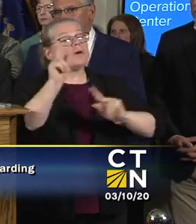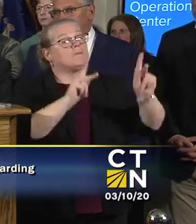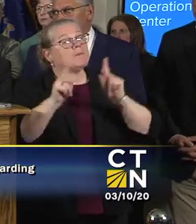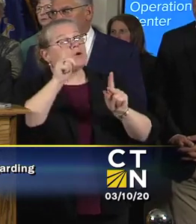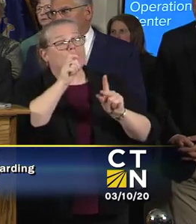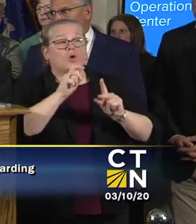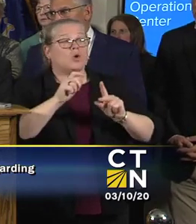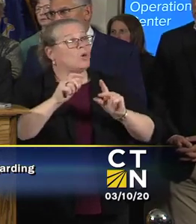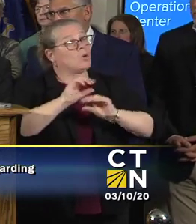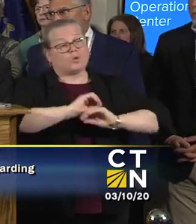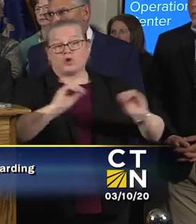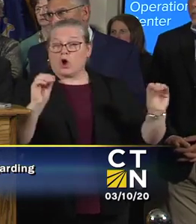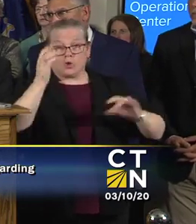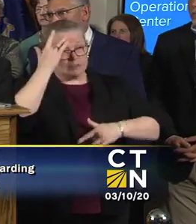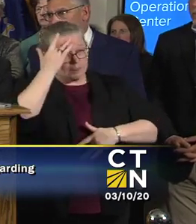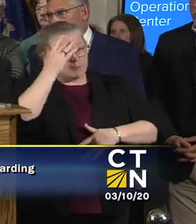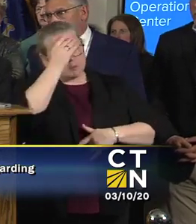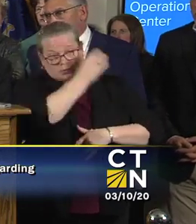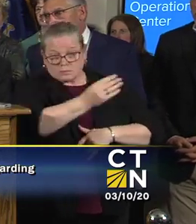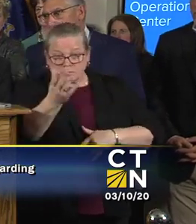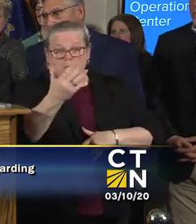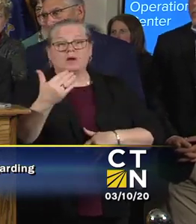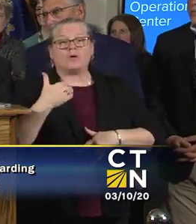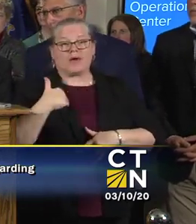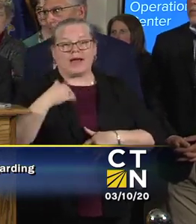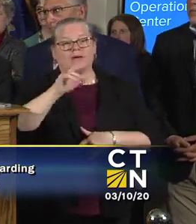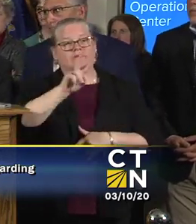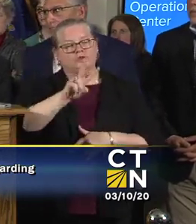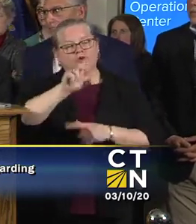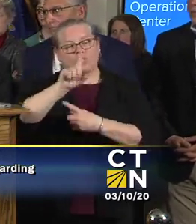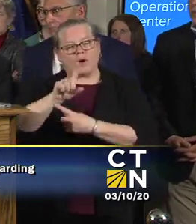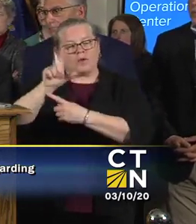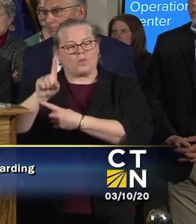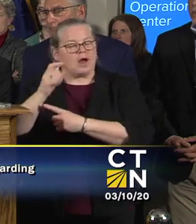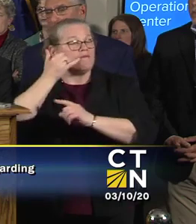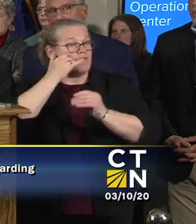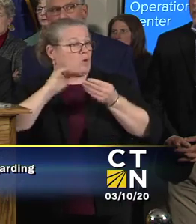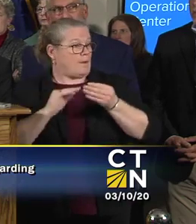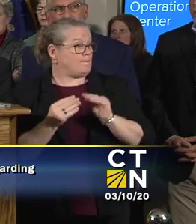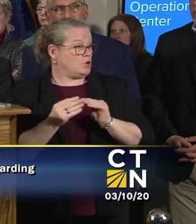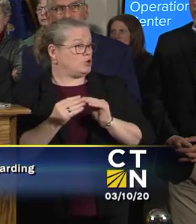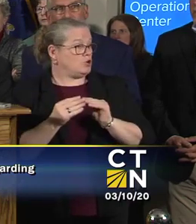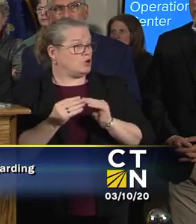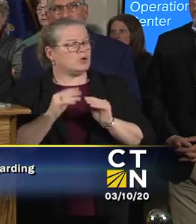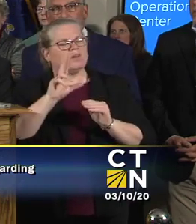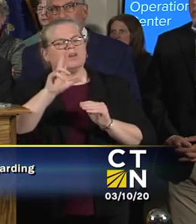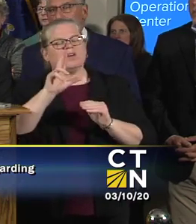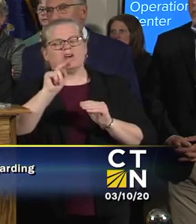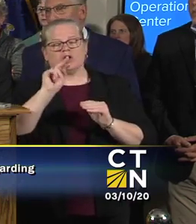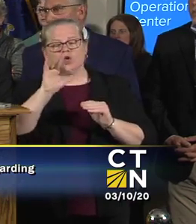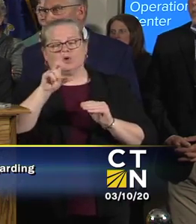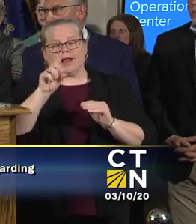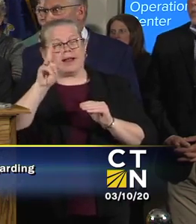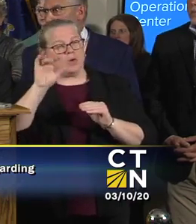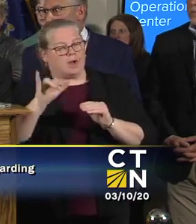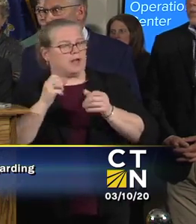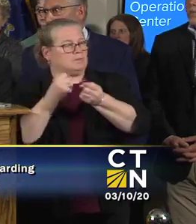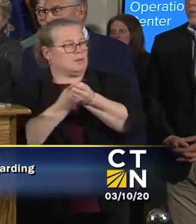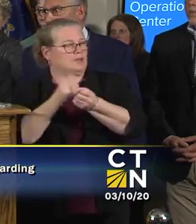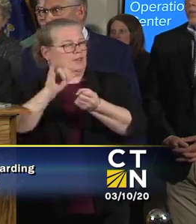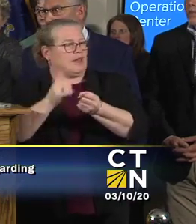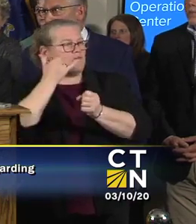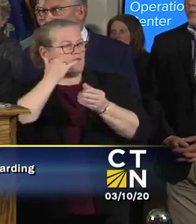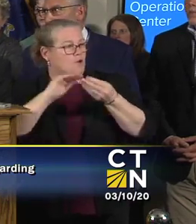we do have the 211 hotline through United Way. Again, that's 211 hotline through United Way. That is